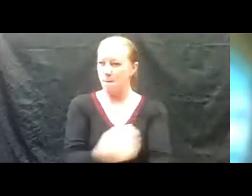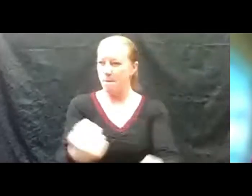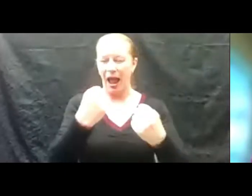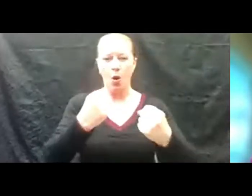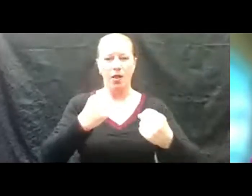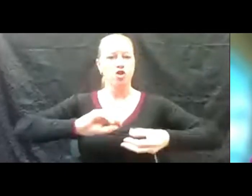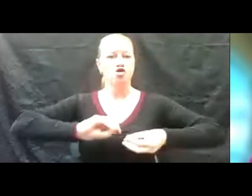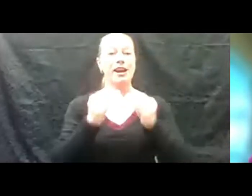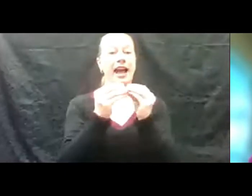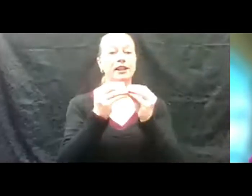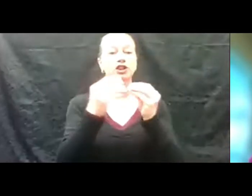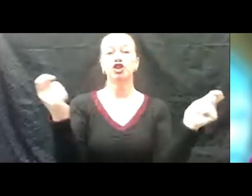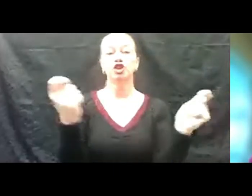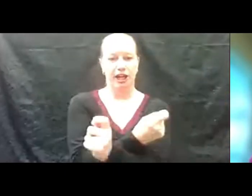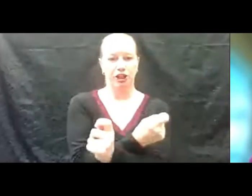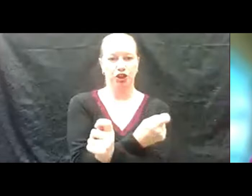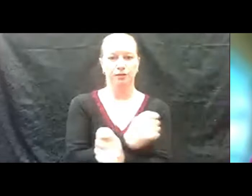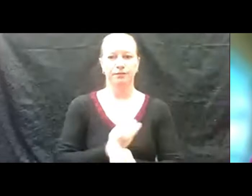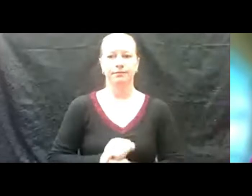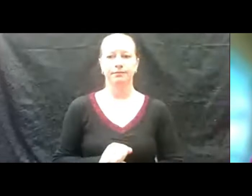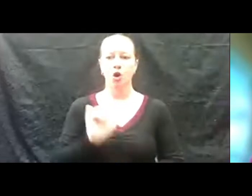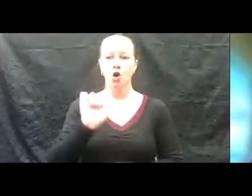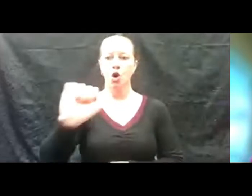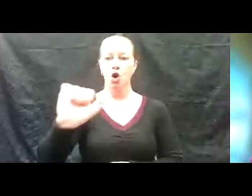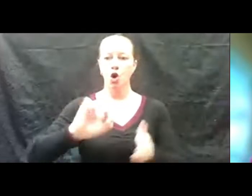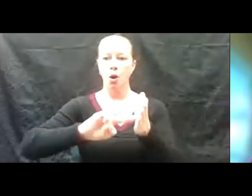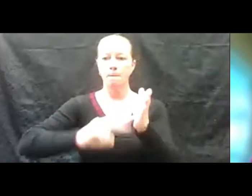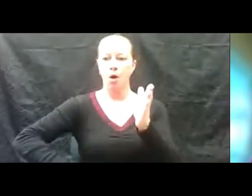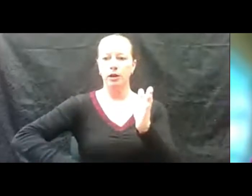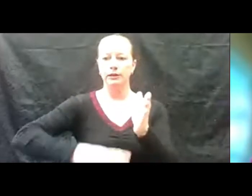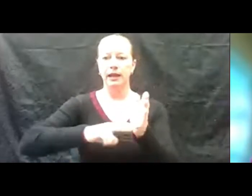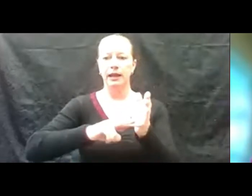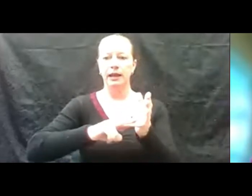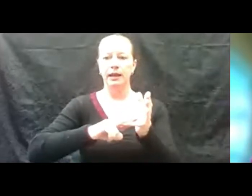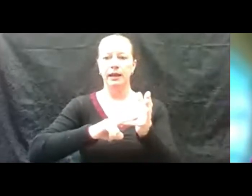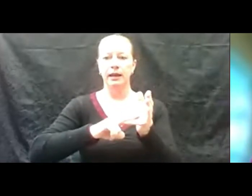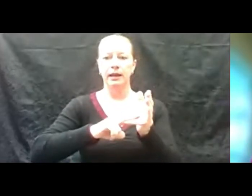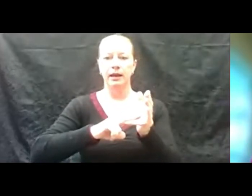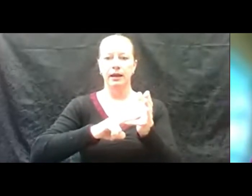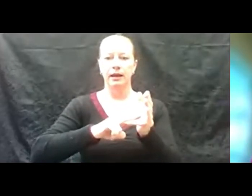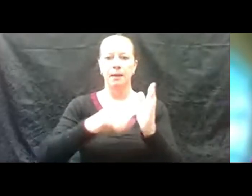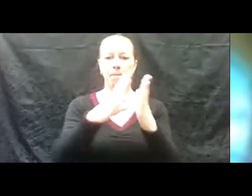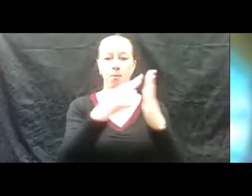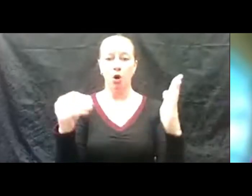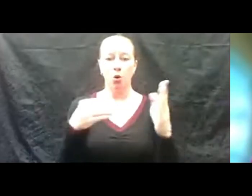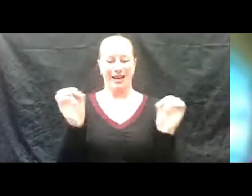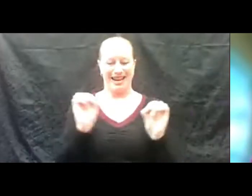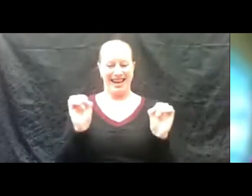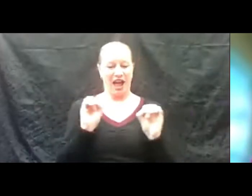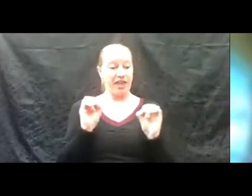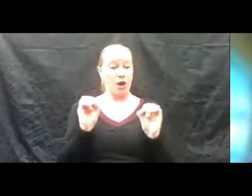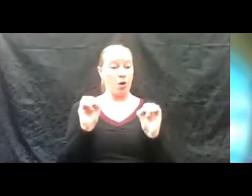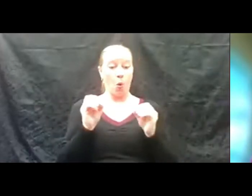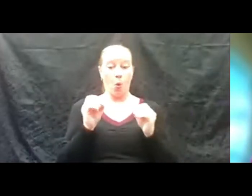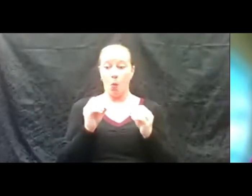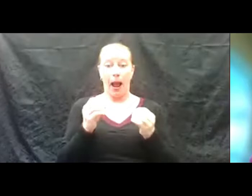change. Her policy practice motto is nothing about us without us.